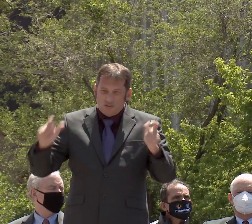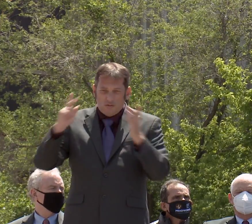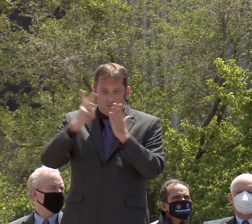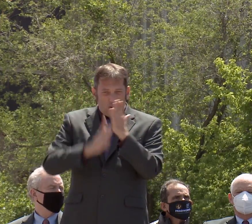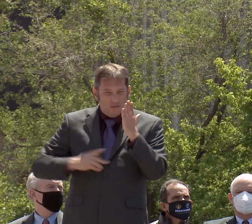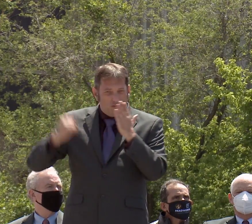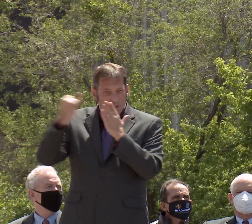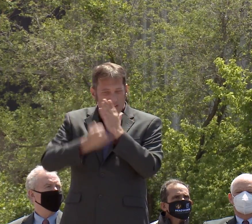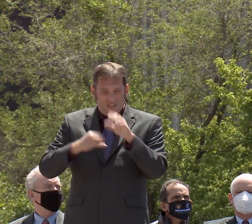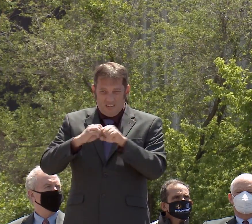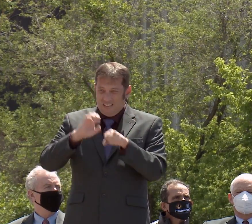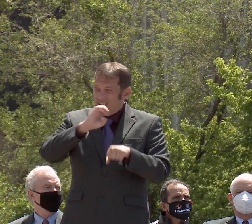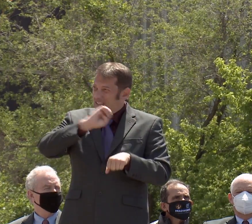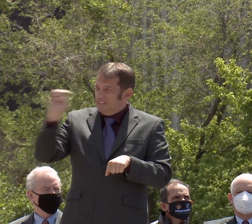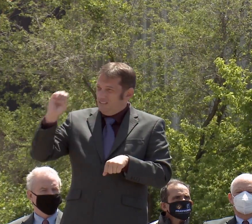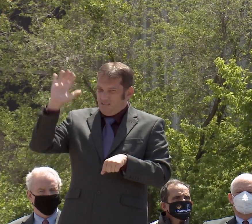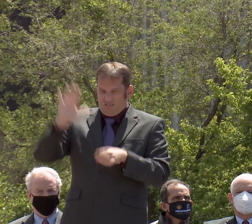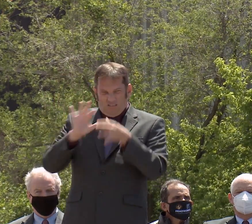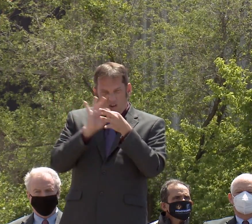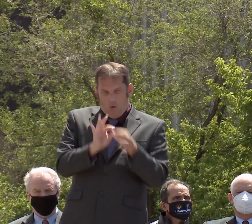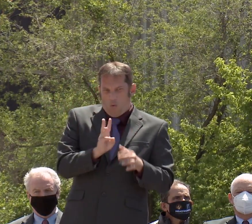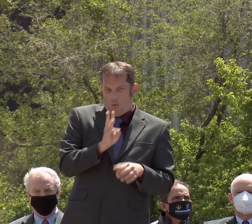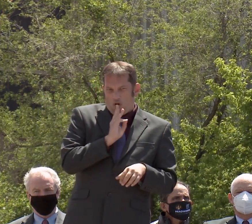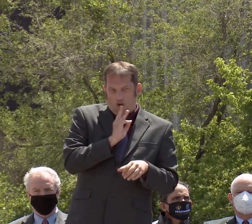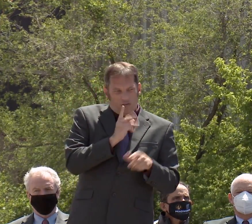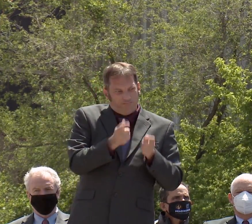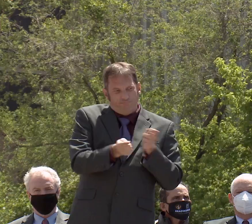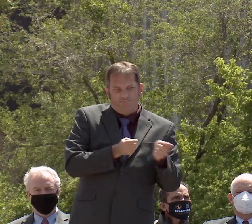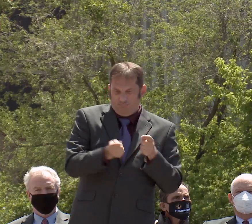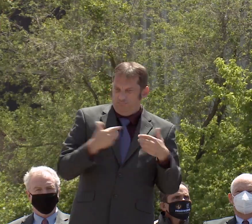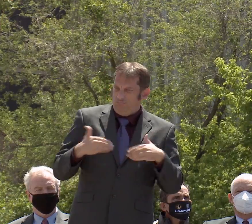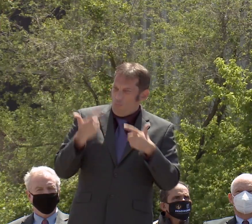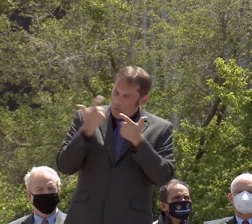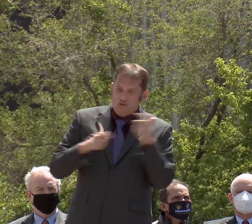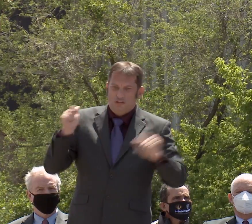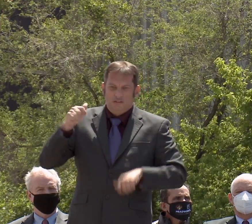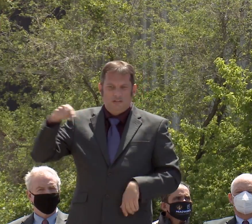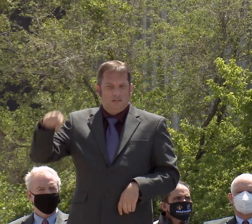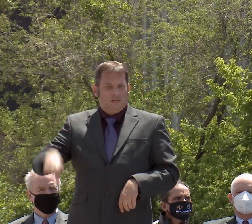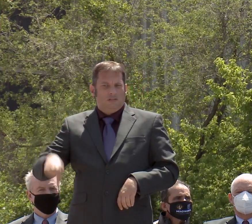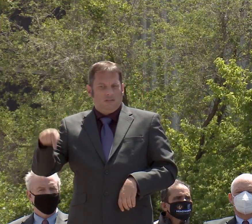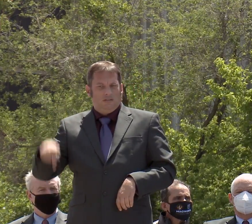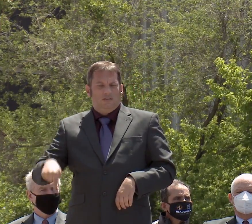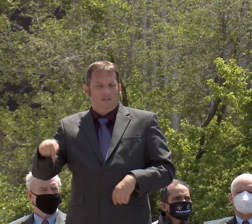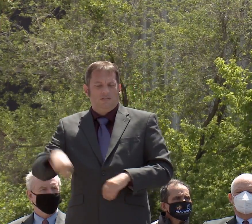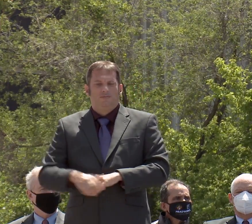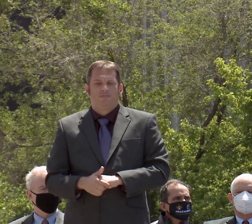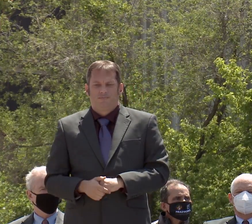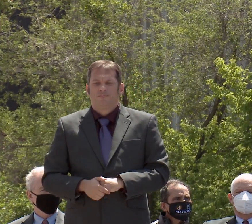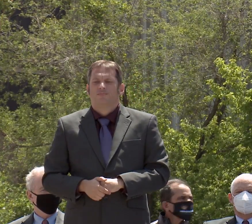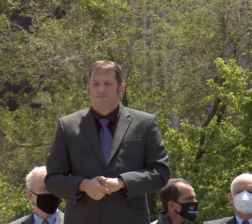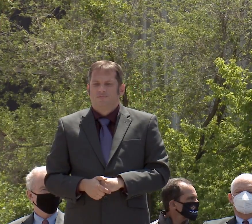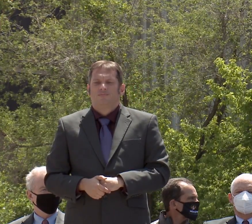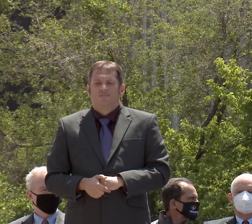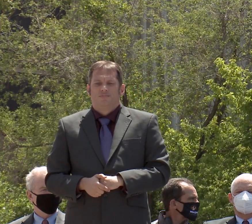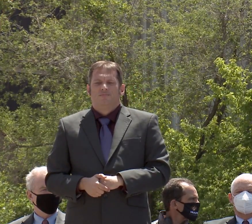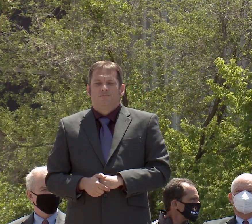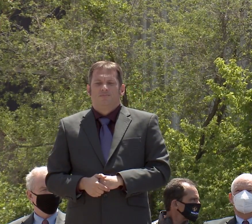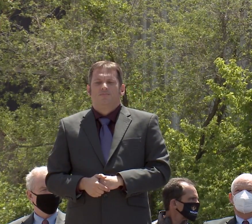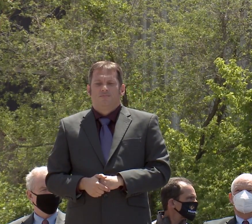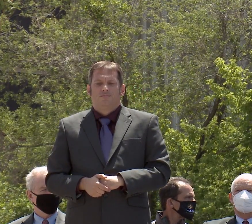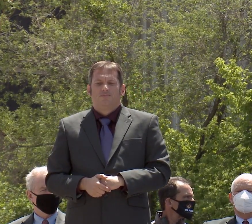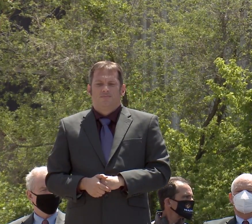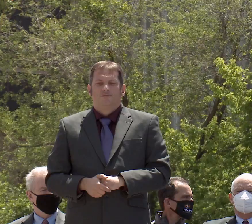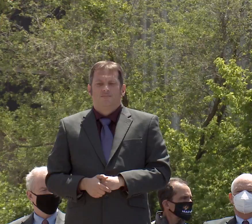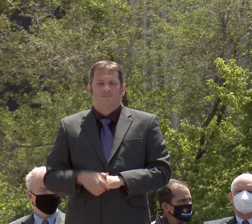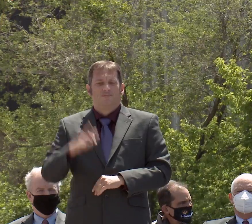this is a big deal and a worthy investment for the entire Baltimore region, because this has benefits, not just for Baltimore County